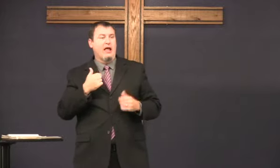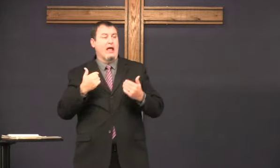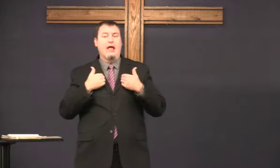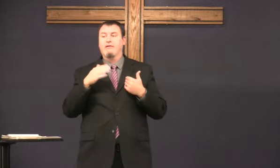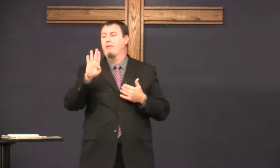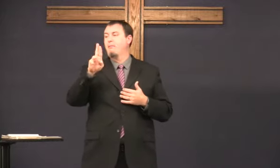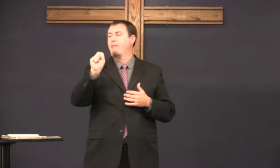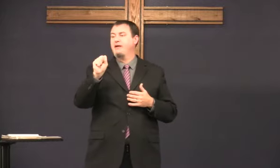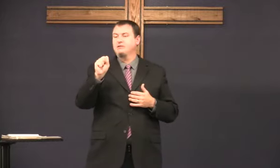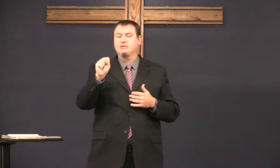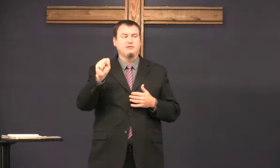school,